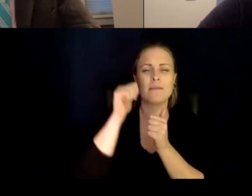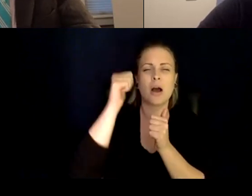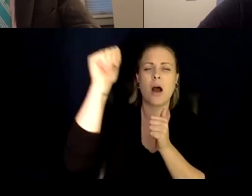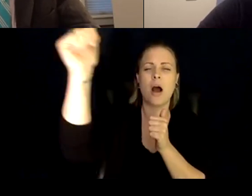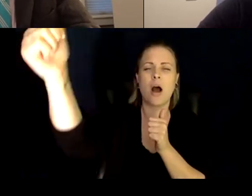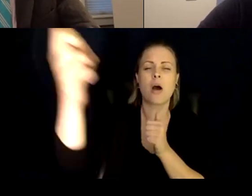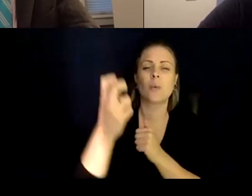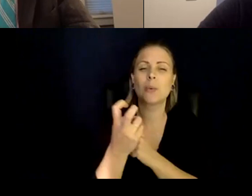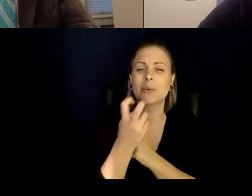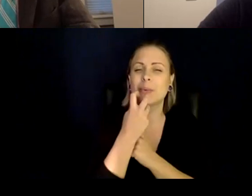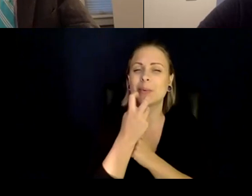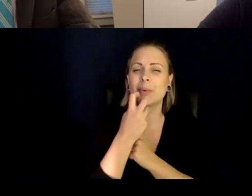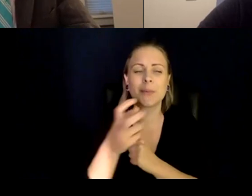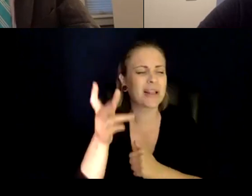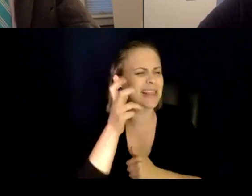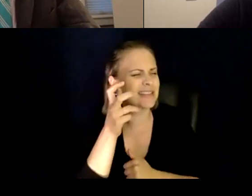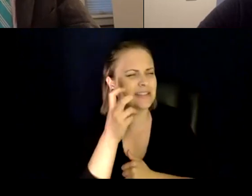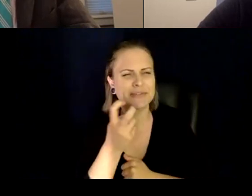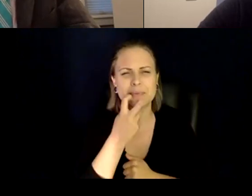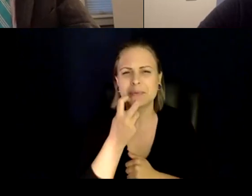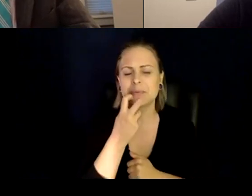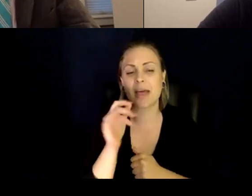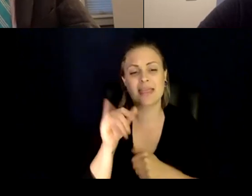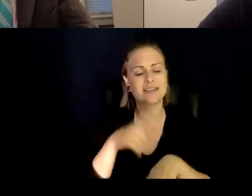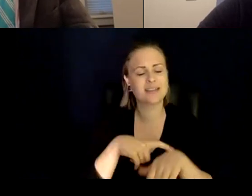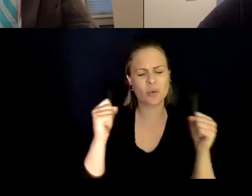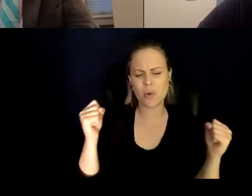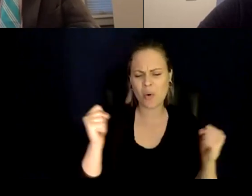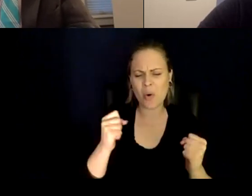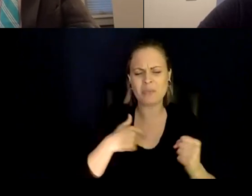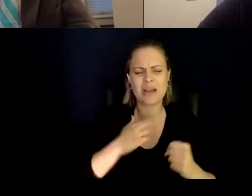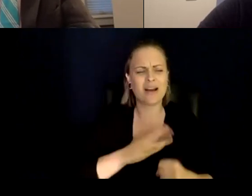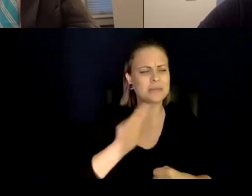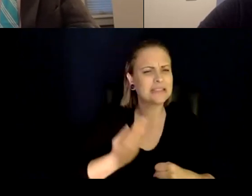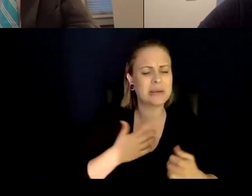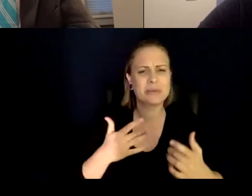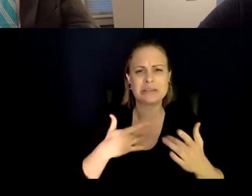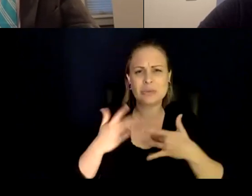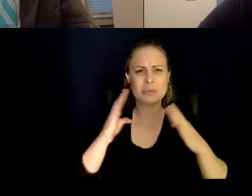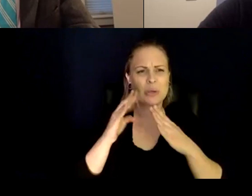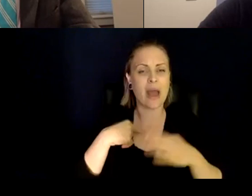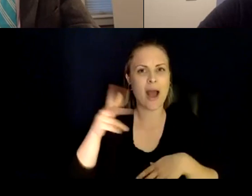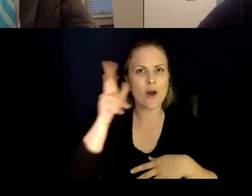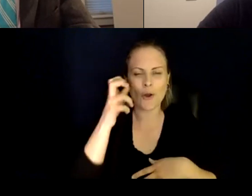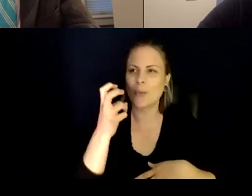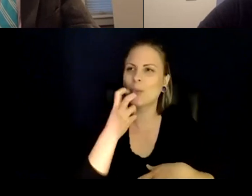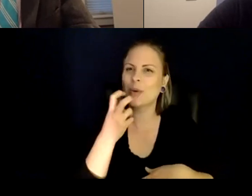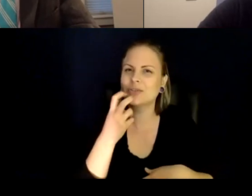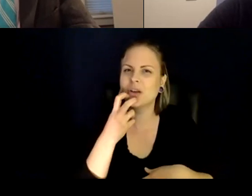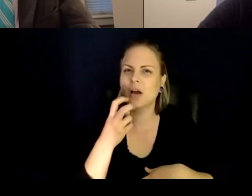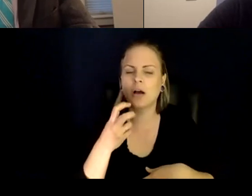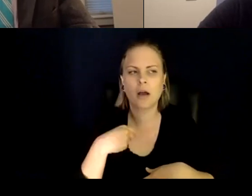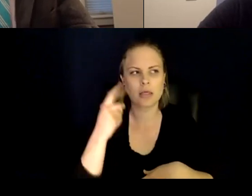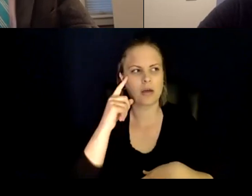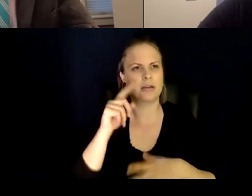And after, again, I'm very, very cold and very worried and upset, I heard these whistle tones, and I thought that must mean